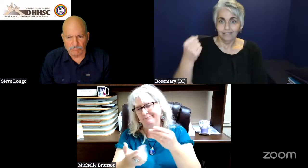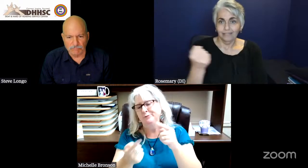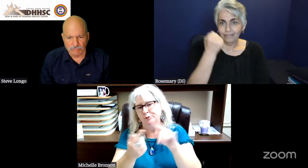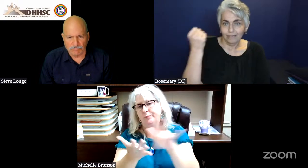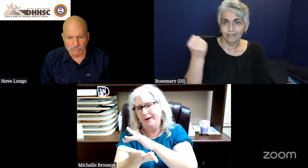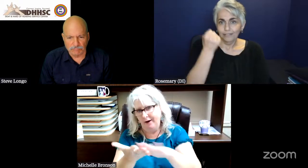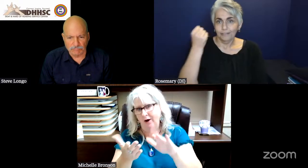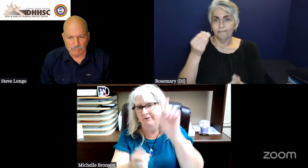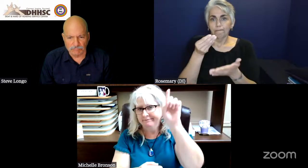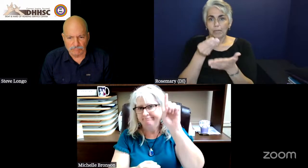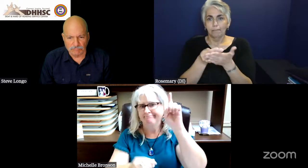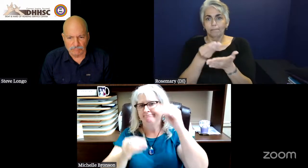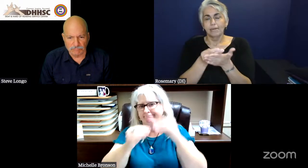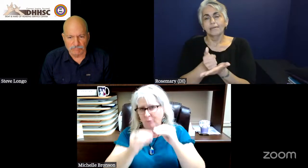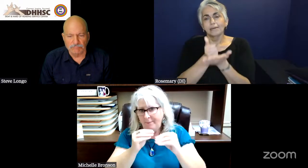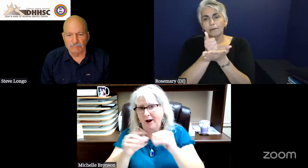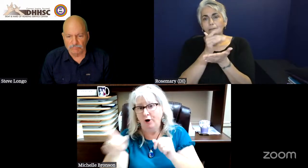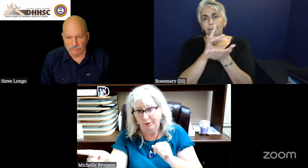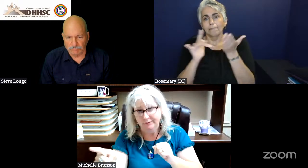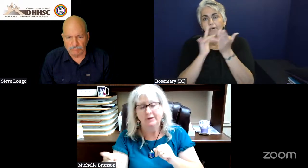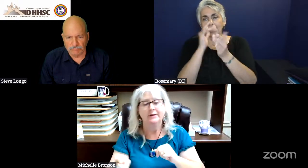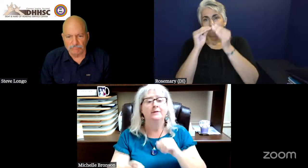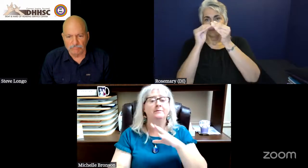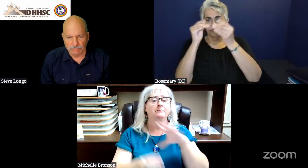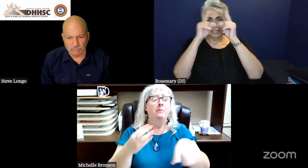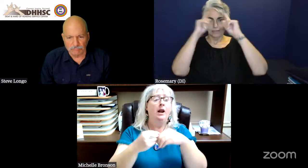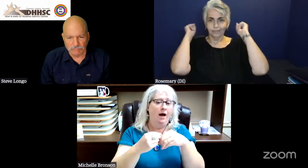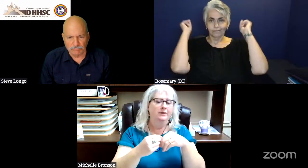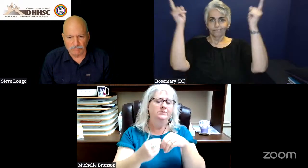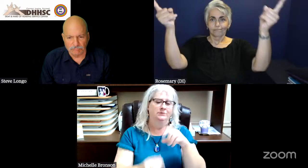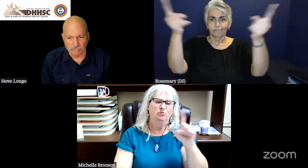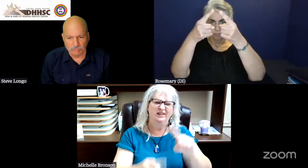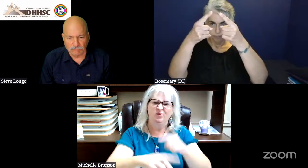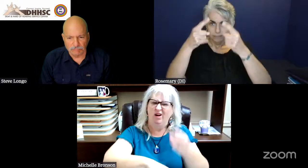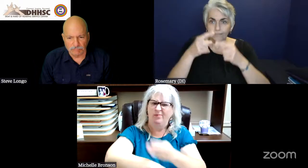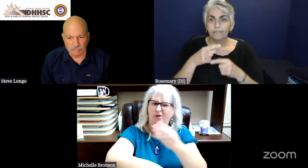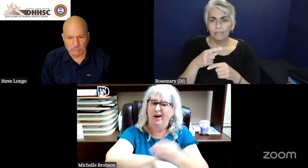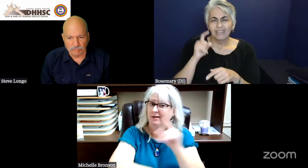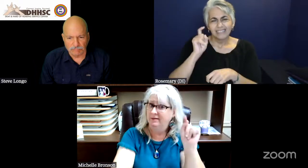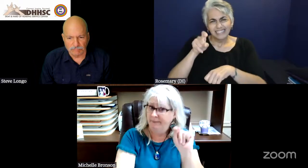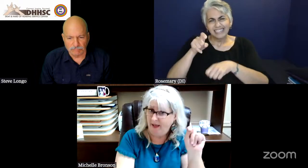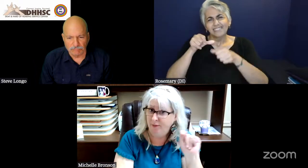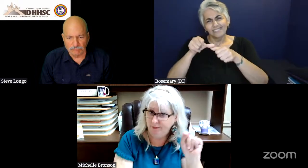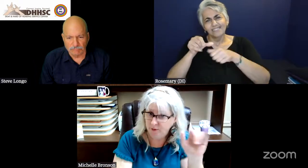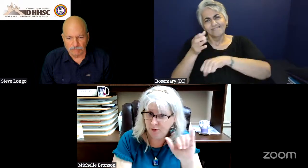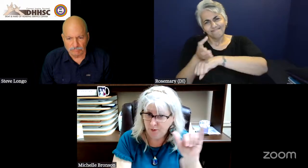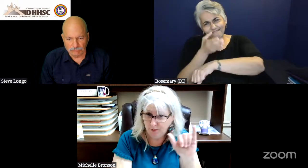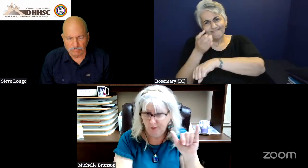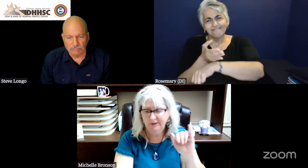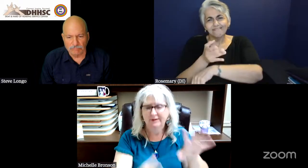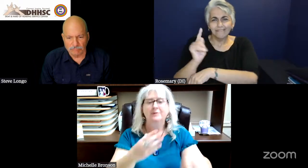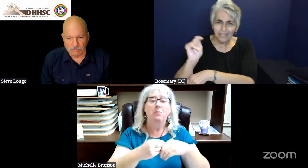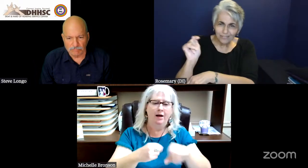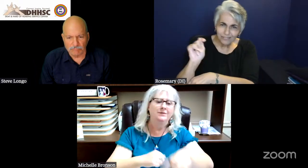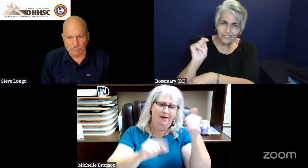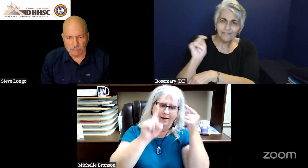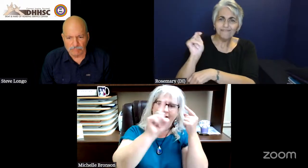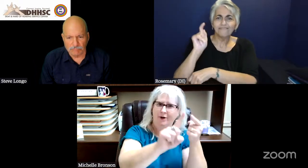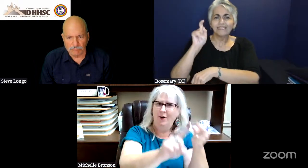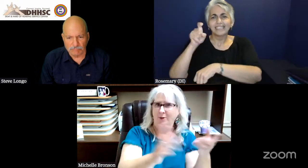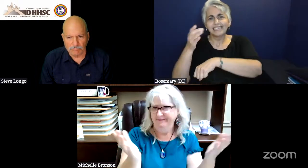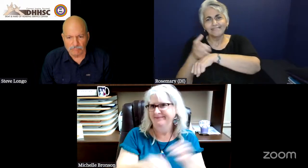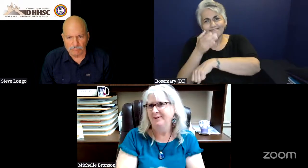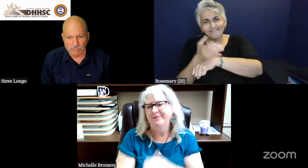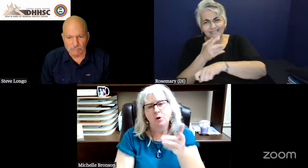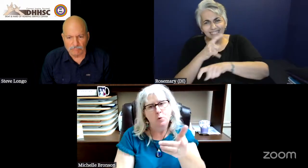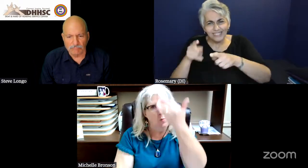to DHHSC because this Saturday we'll sell those things and that'll help pay off the repairs and the remodel. We still have some